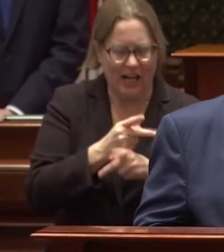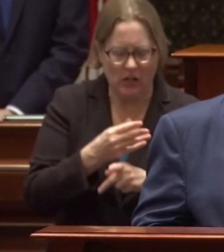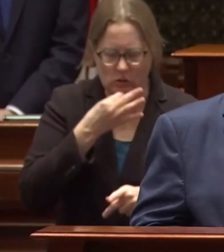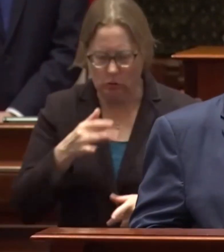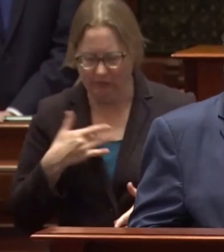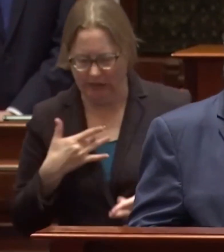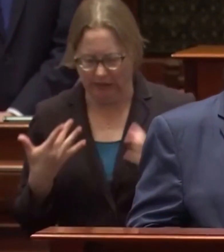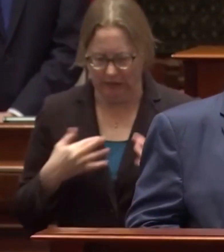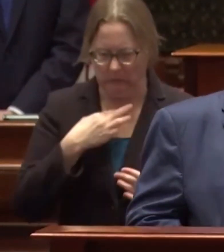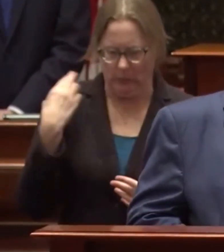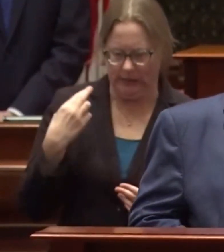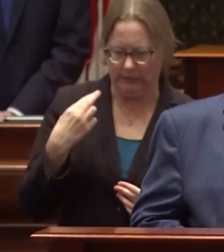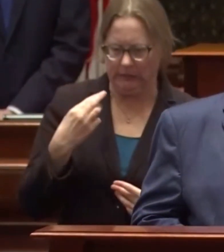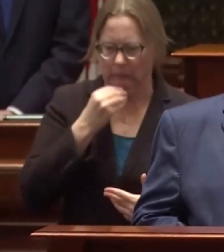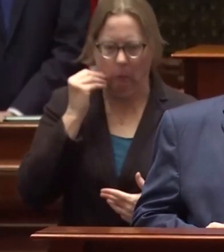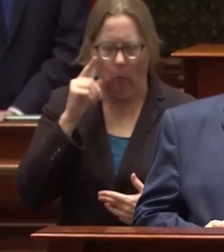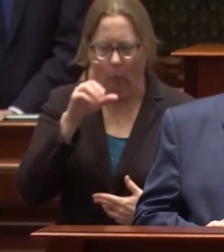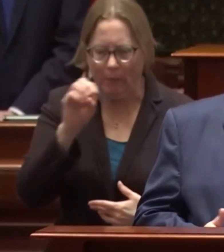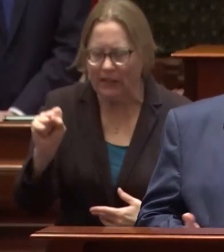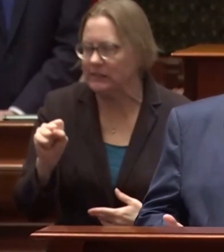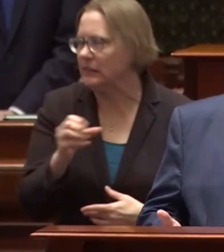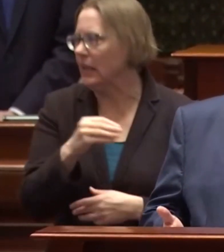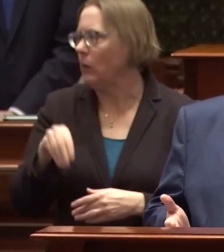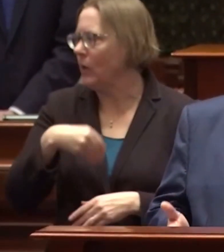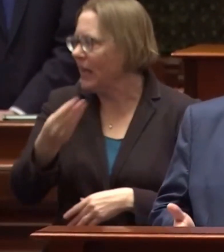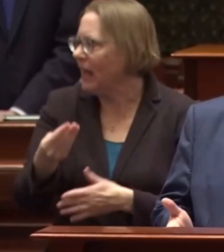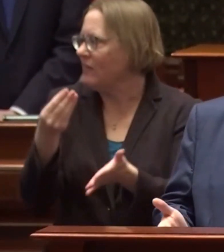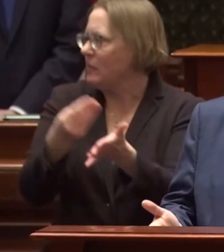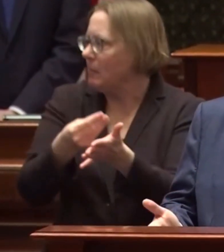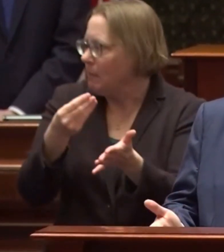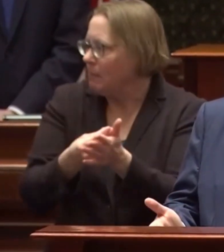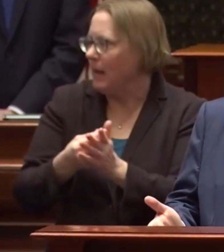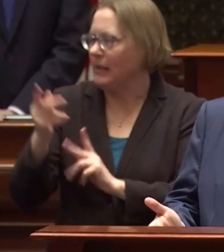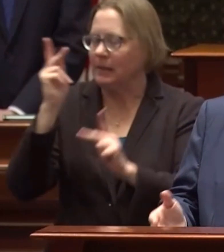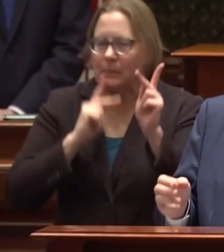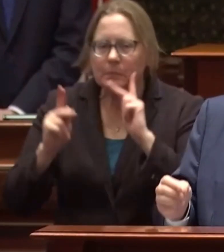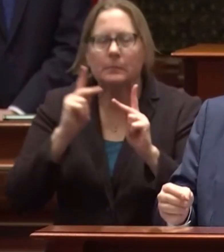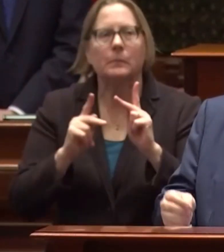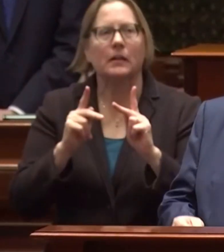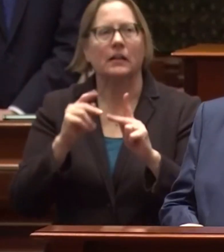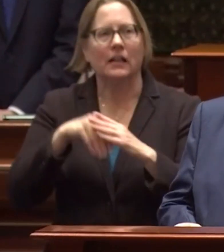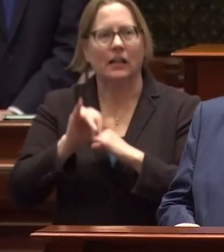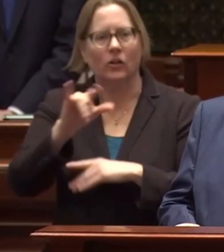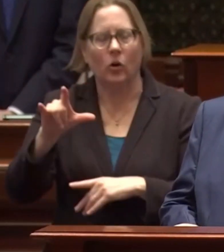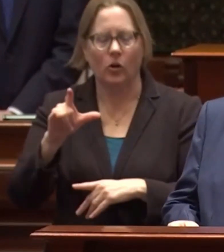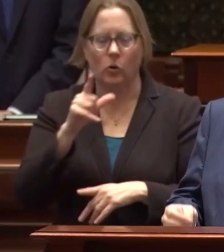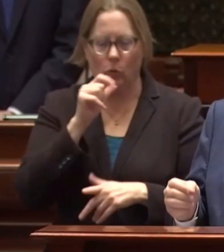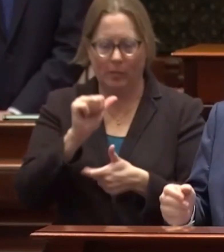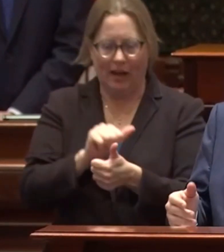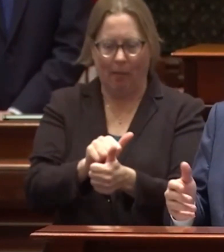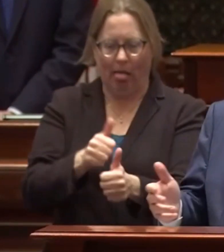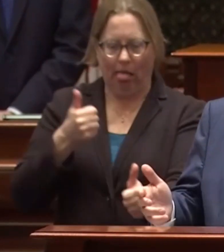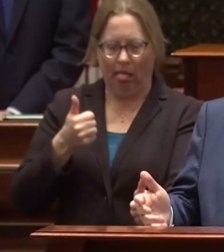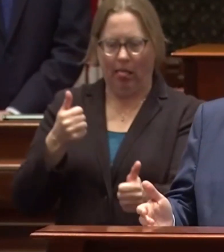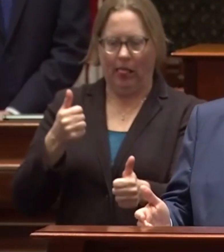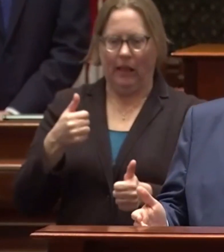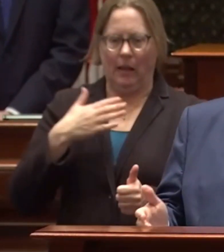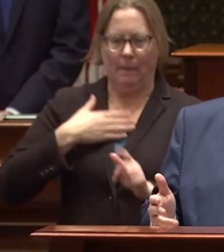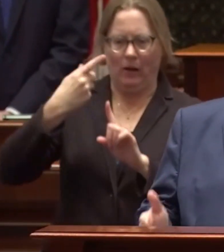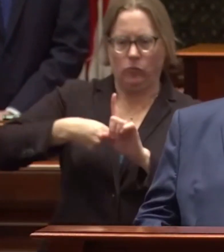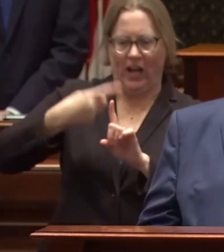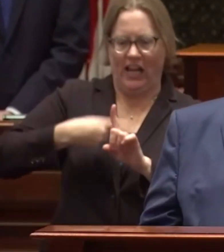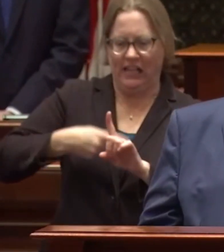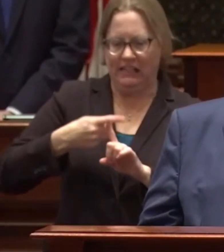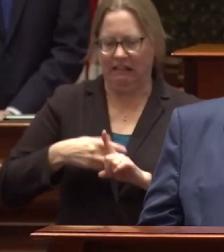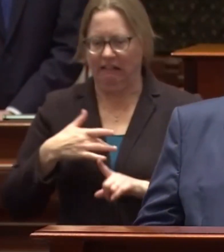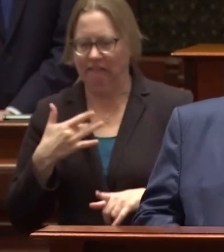financial support to working Illinoisans who, due to an acute crisis, fell behind on their rent and risked losing their home